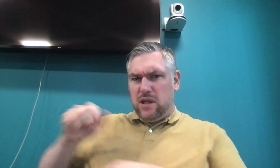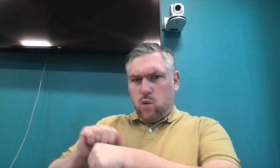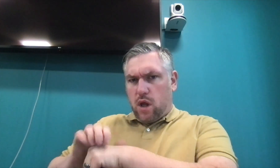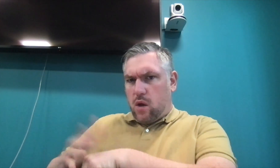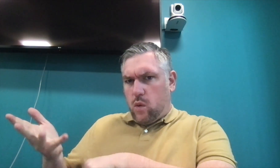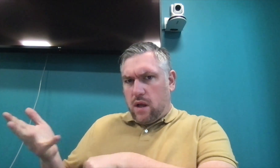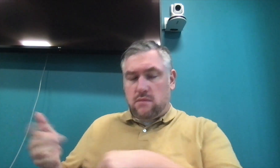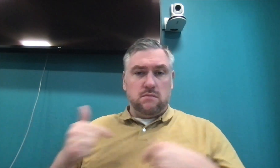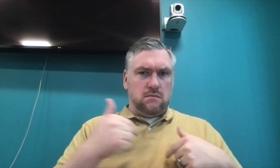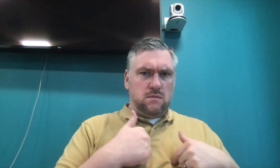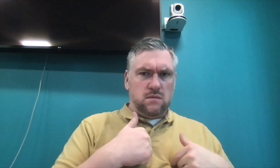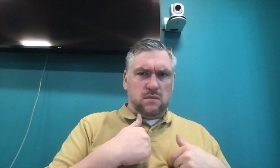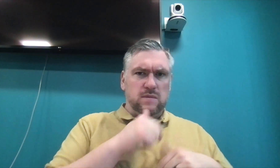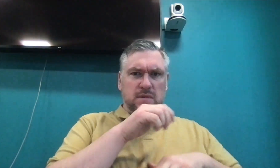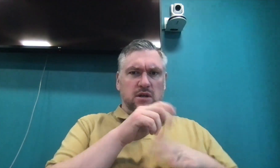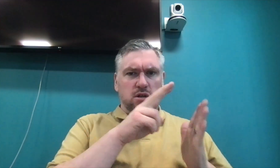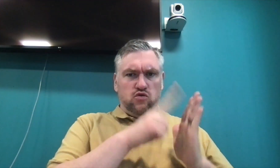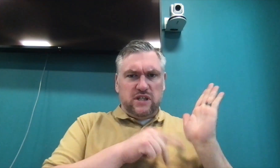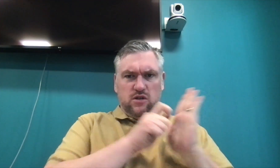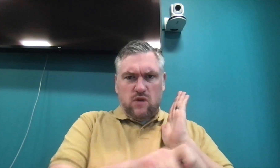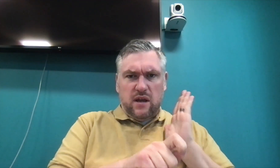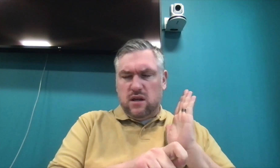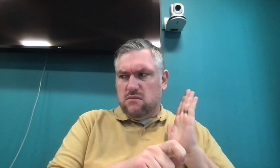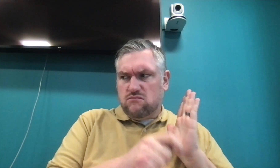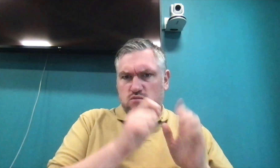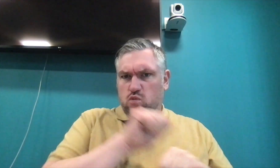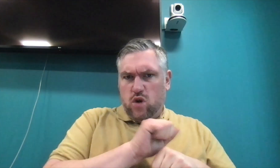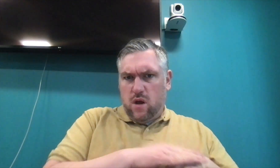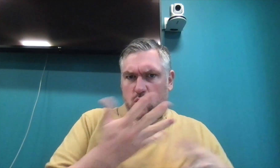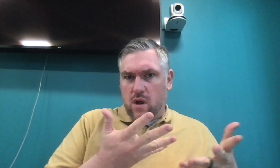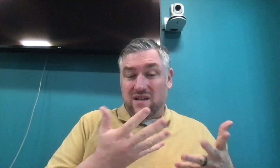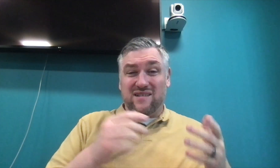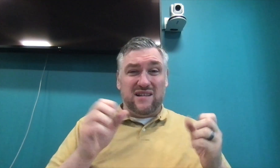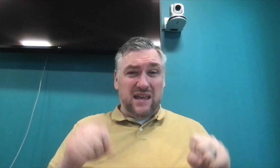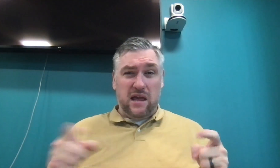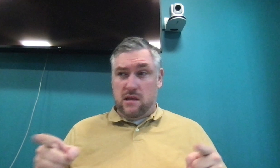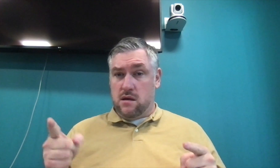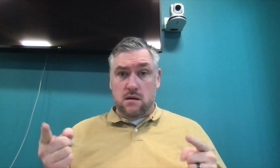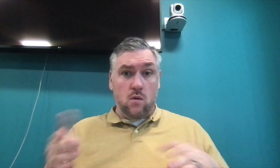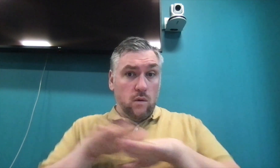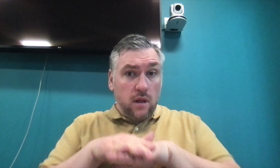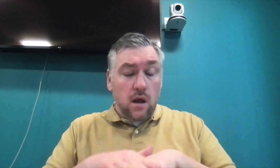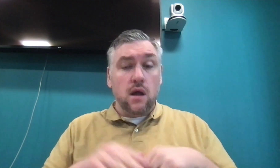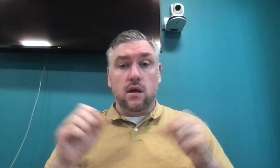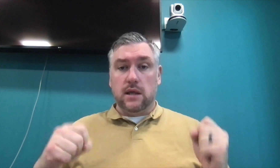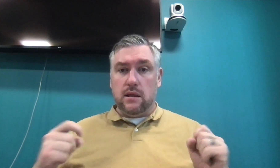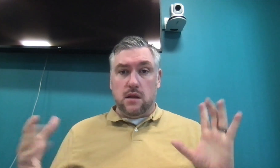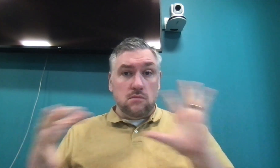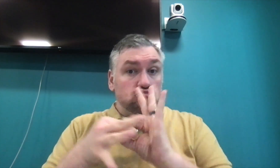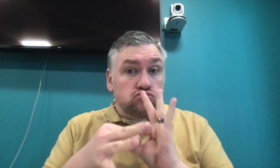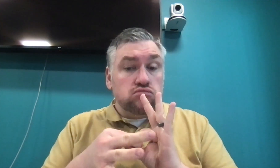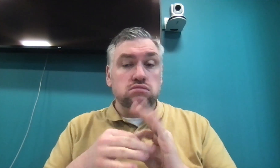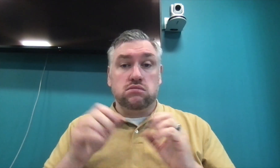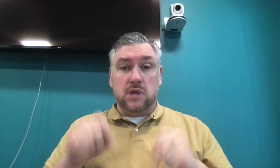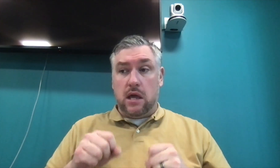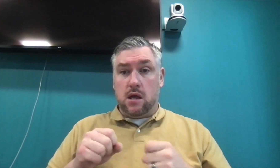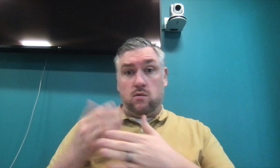these islands. If the SLP is working on something and I'm working on something for literacy, maybe we can overlap or connect